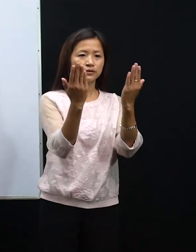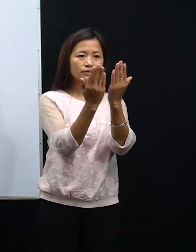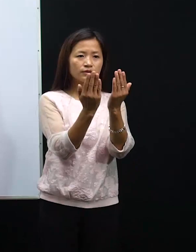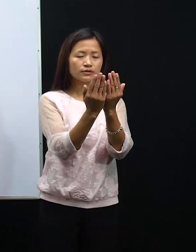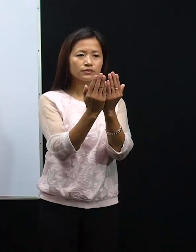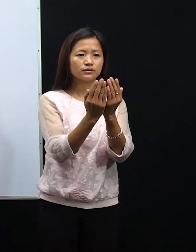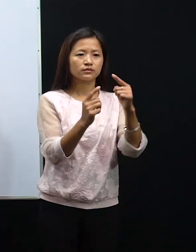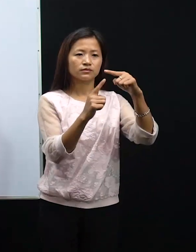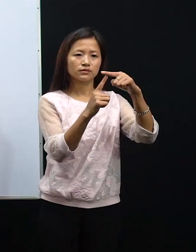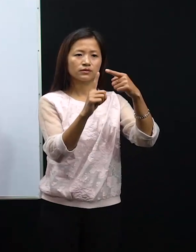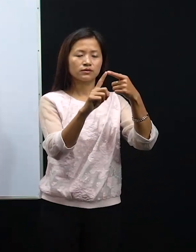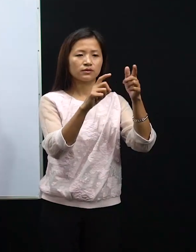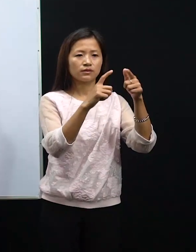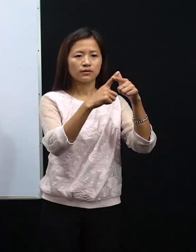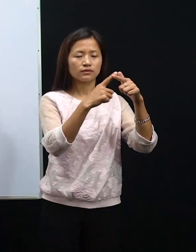To make it easier,